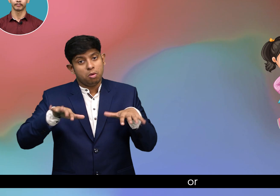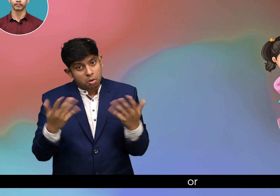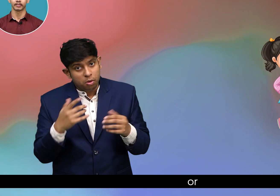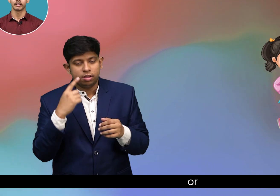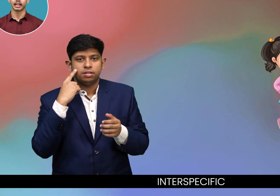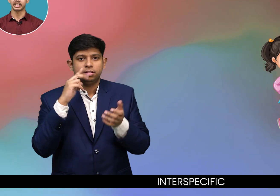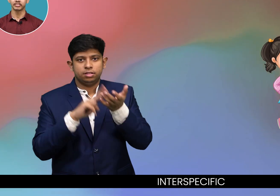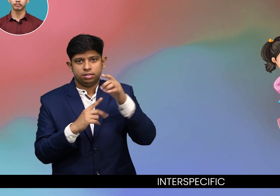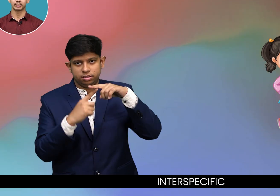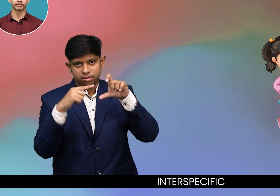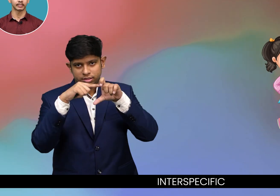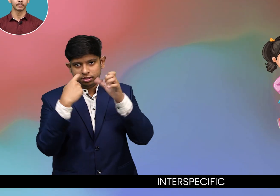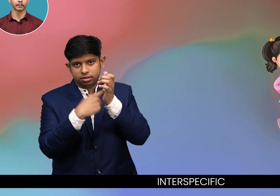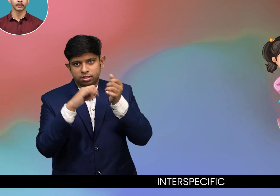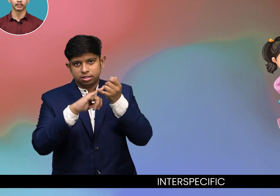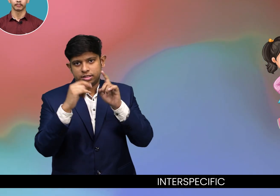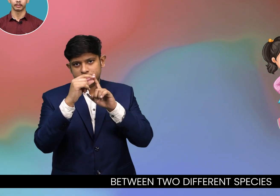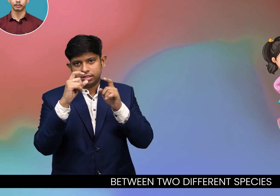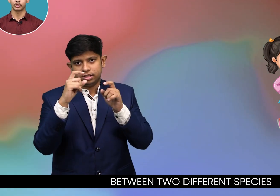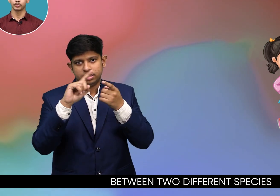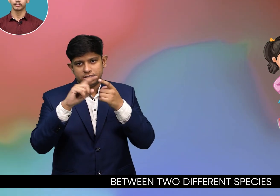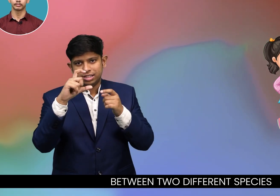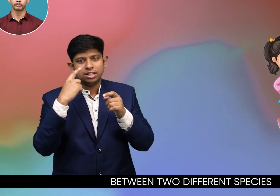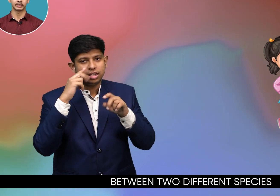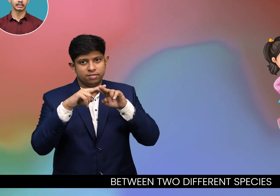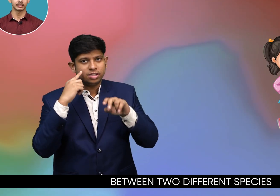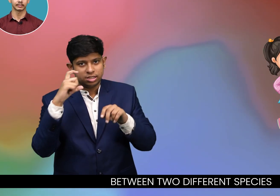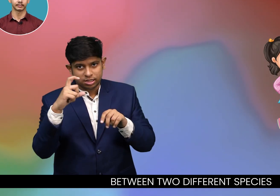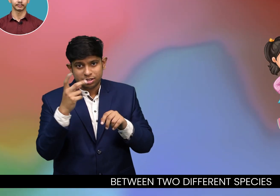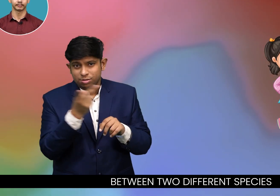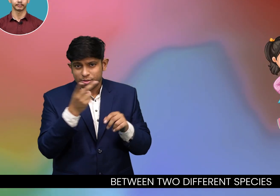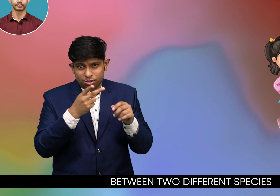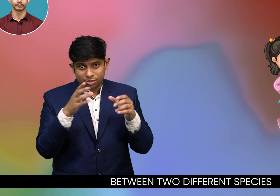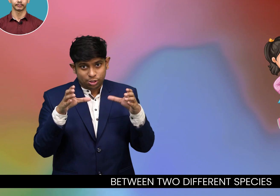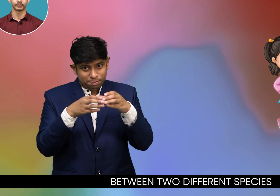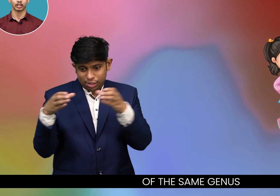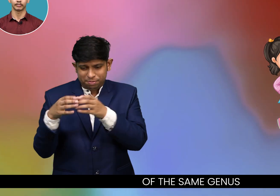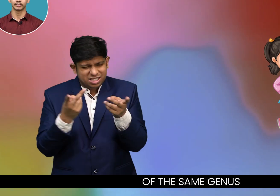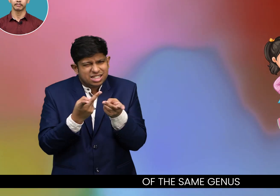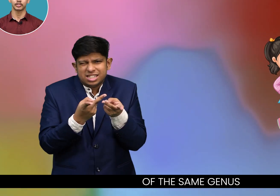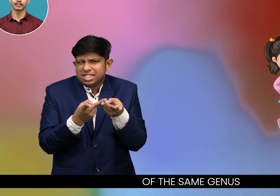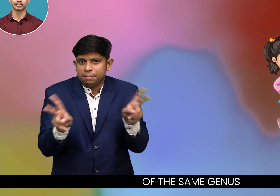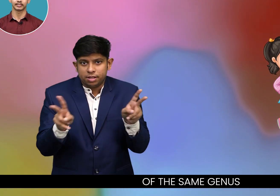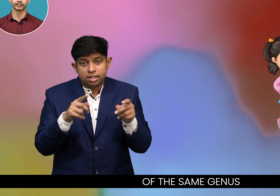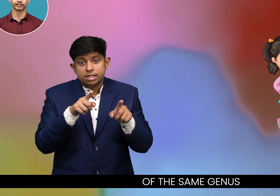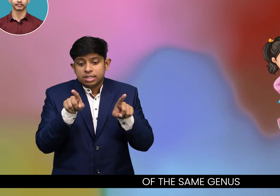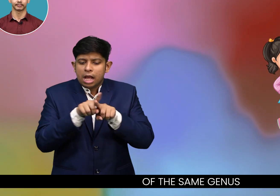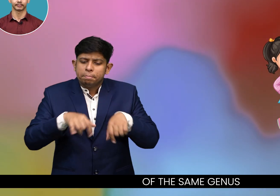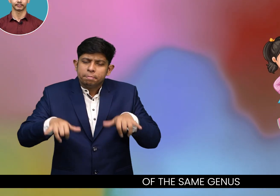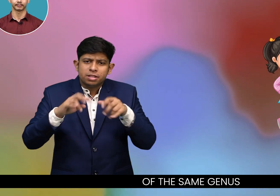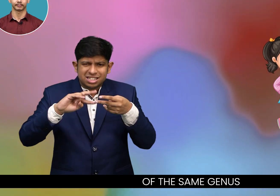Or interspecific between two different species of the same genus.